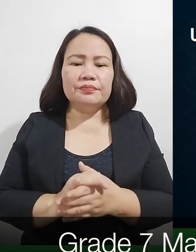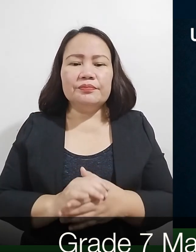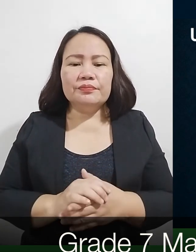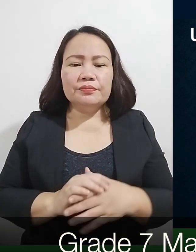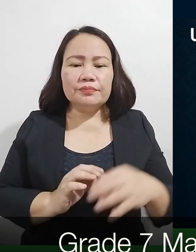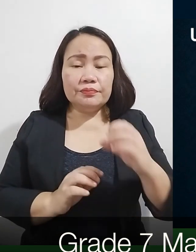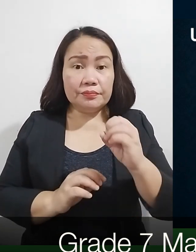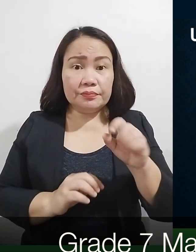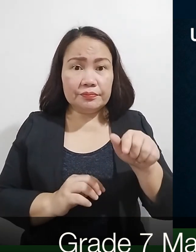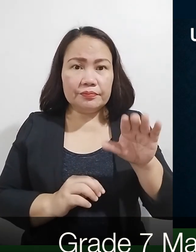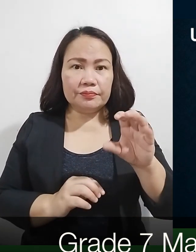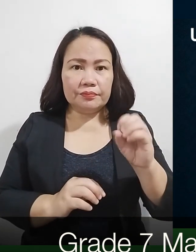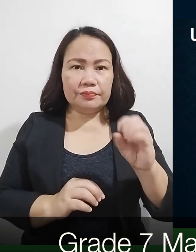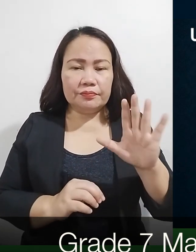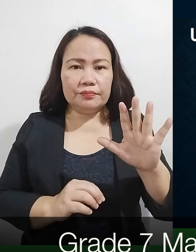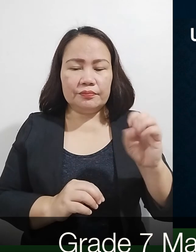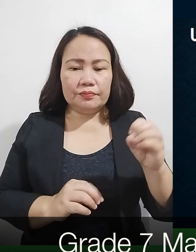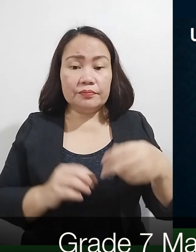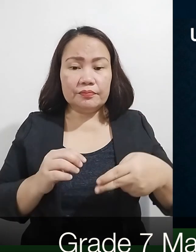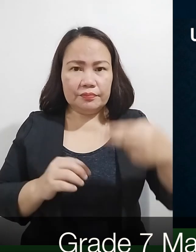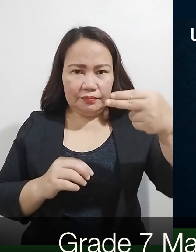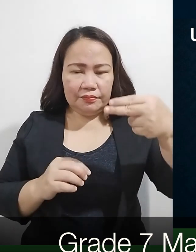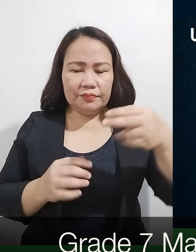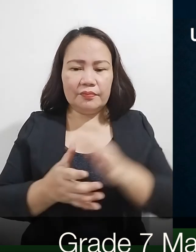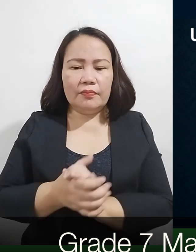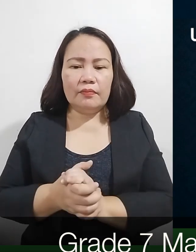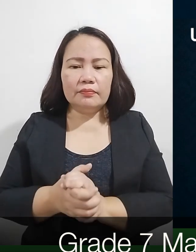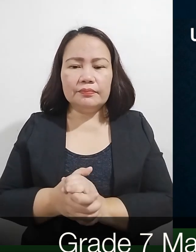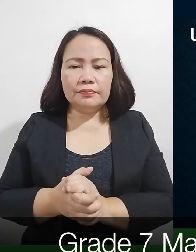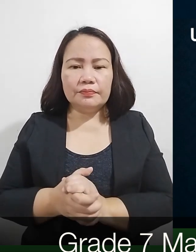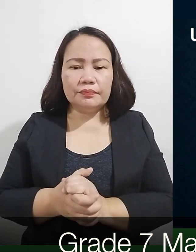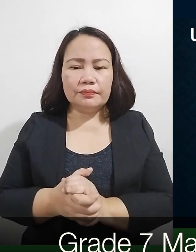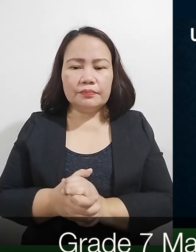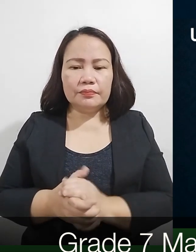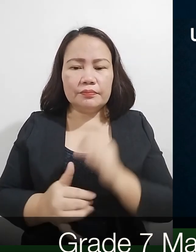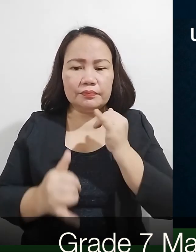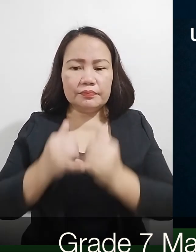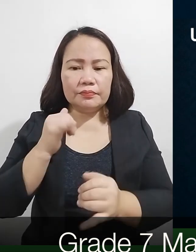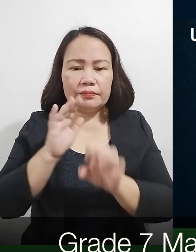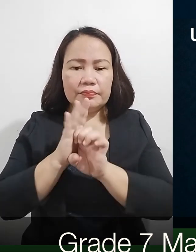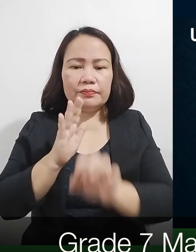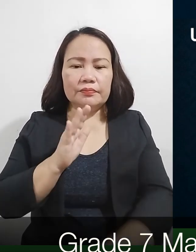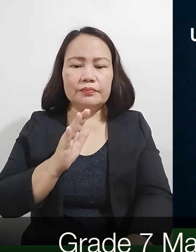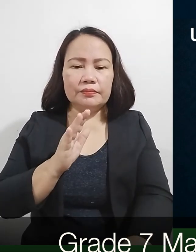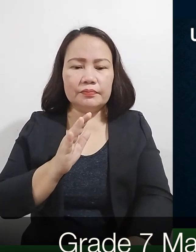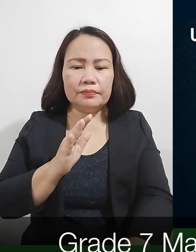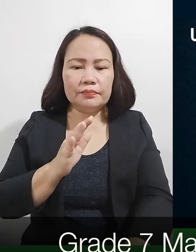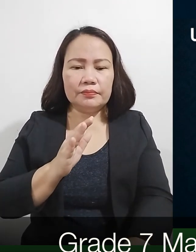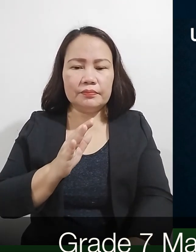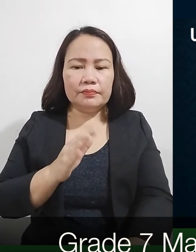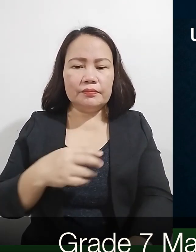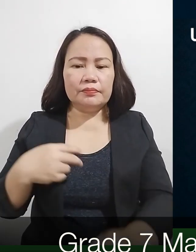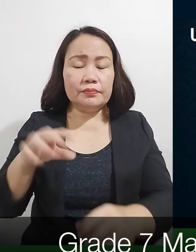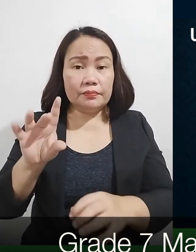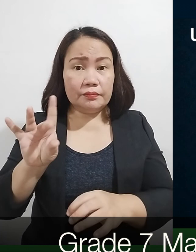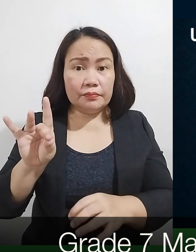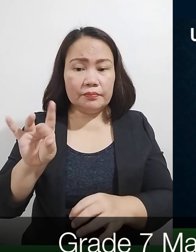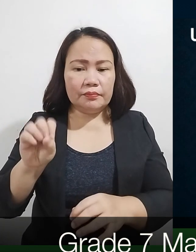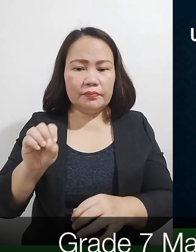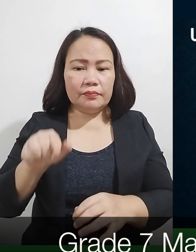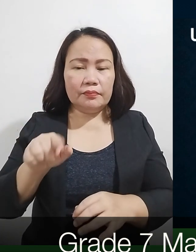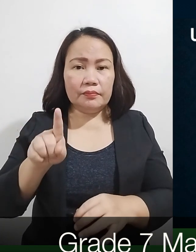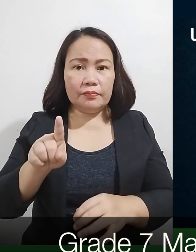So, we have 0.050 is greater than 0.005. And the last one, I